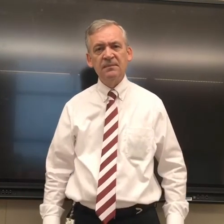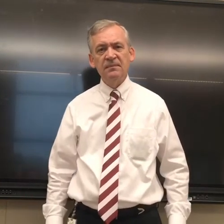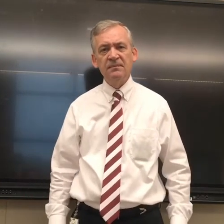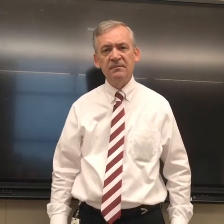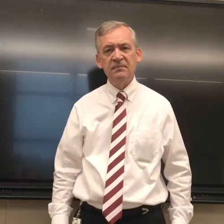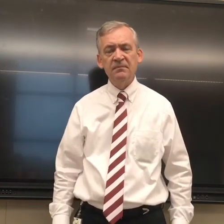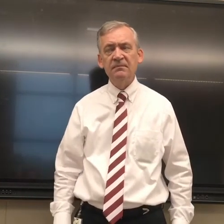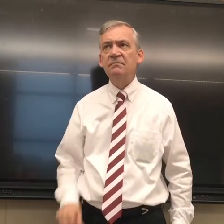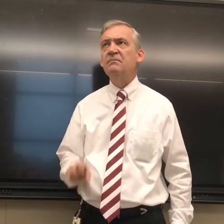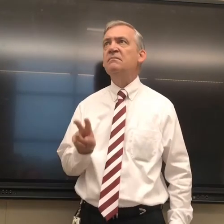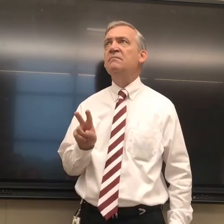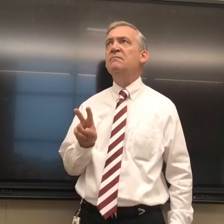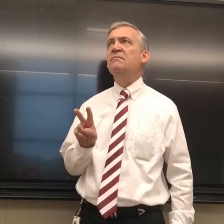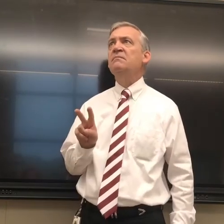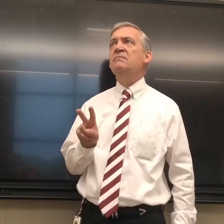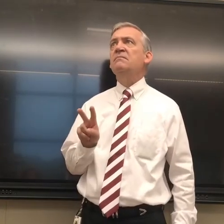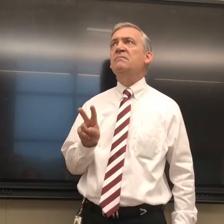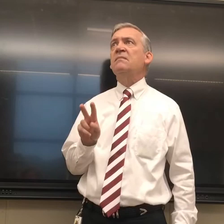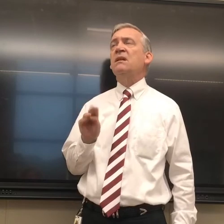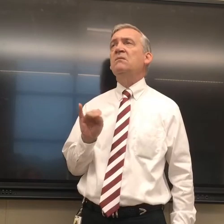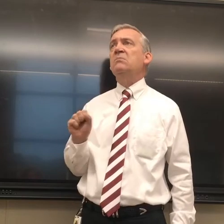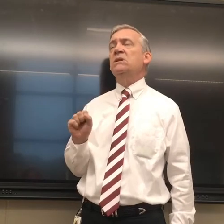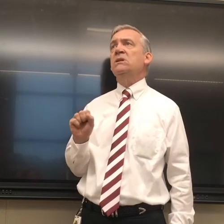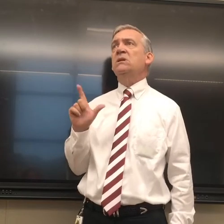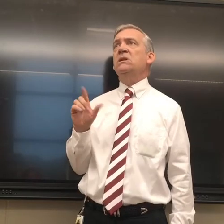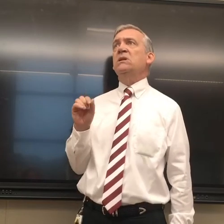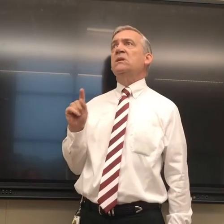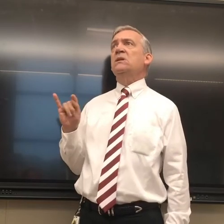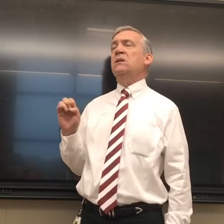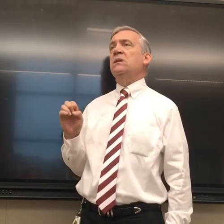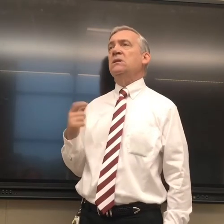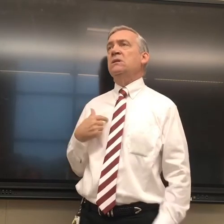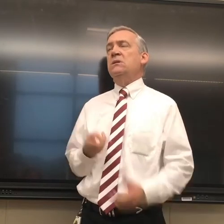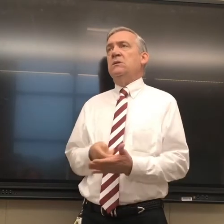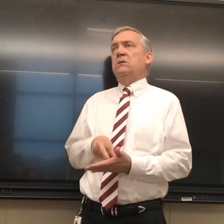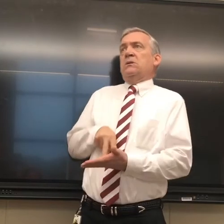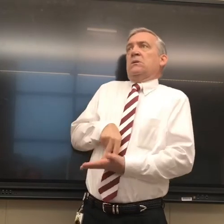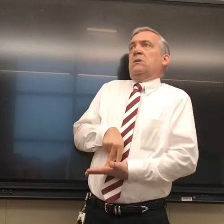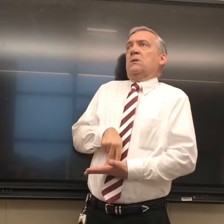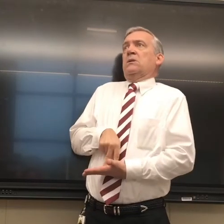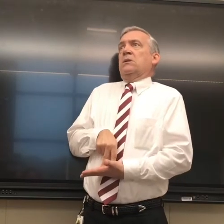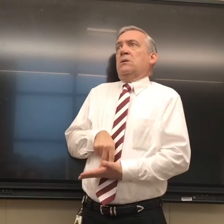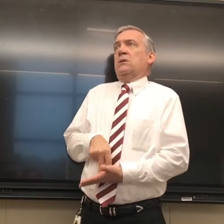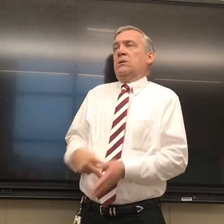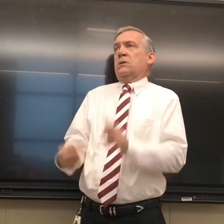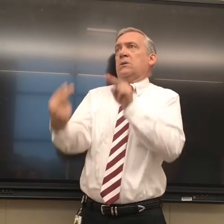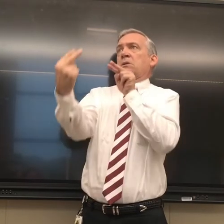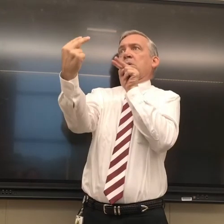"Miss Lottie," I scrambled to my feet and just stood there and stared at her.